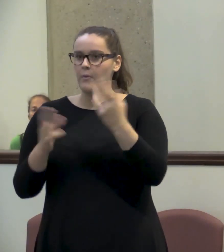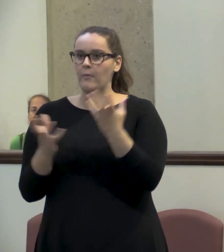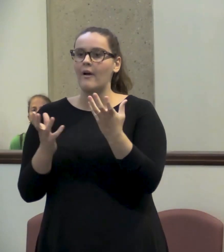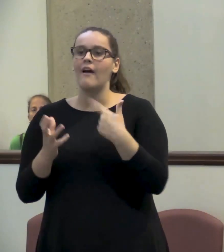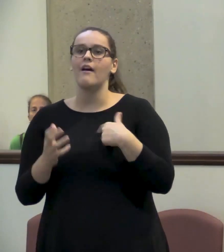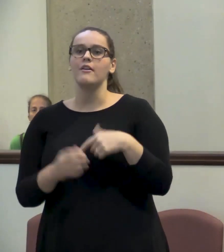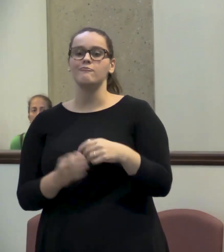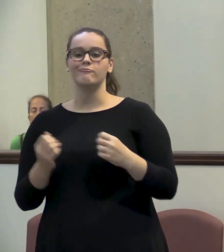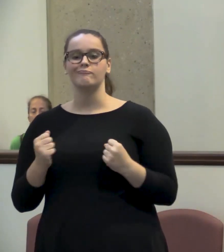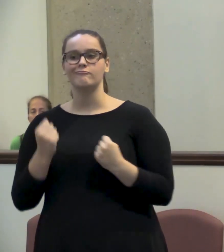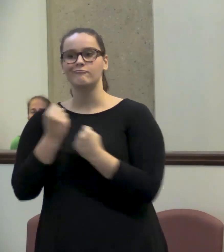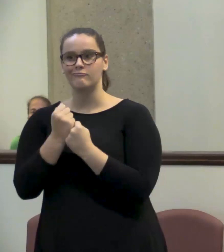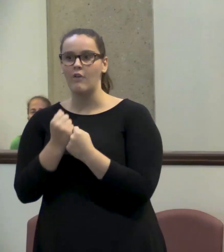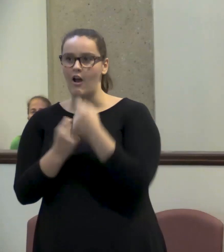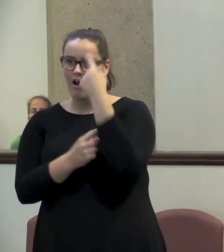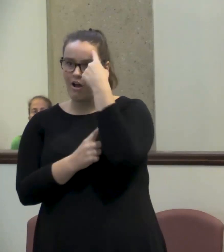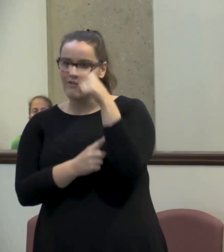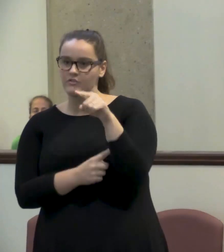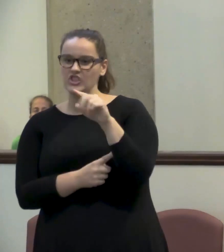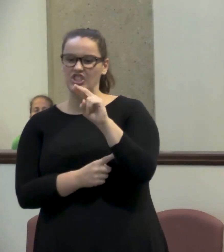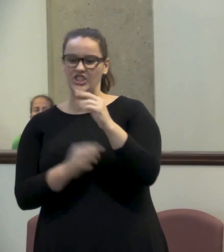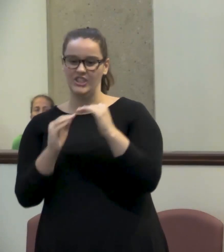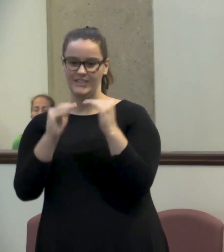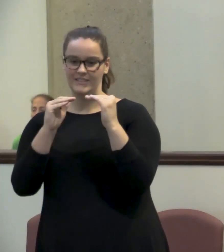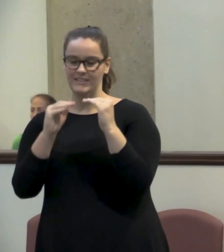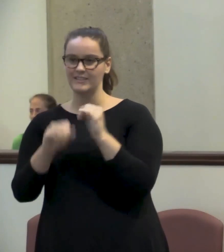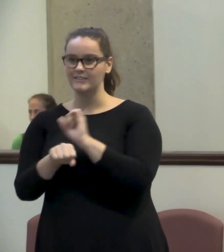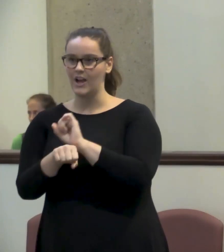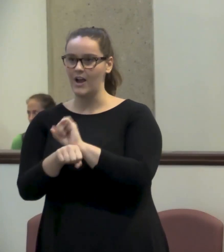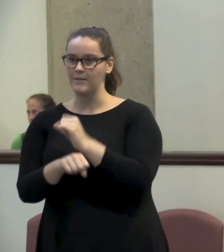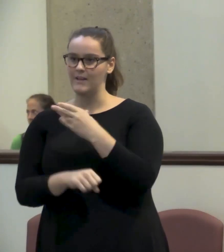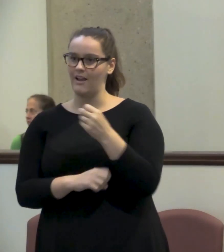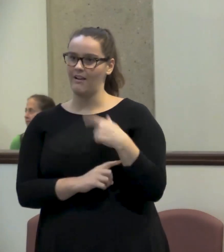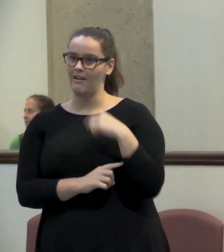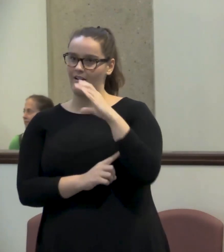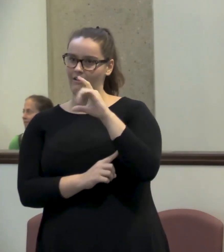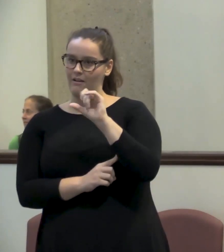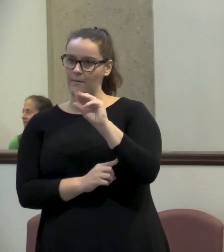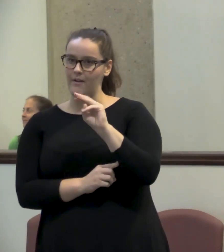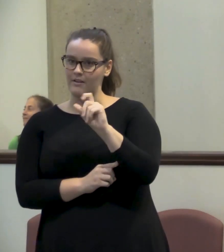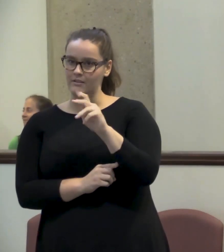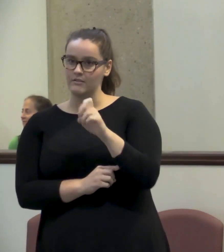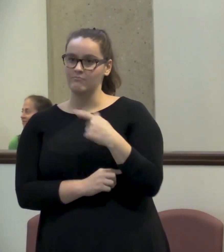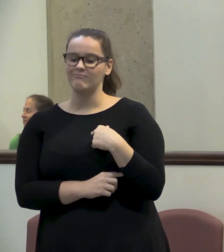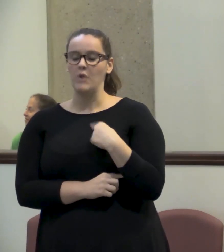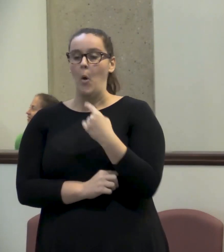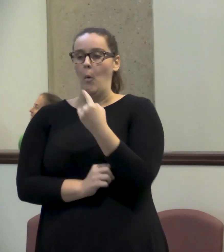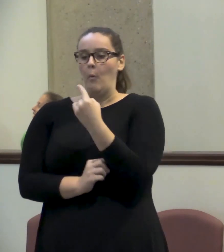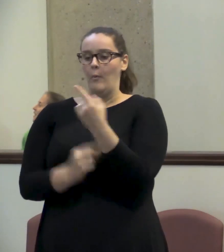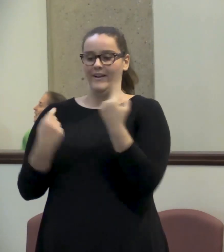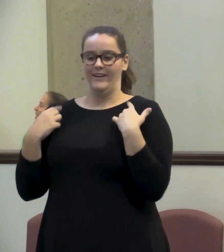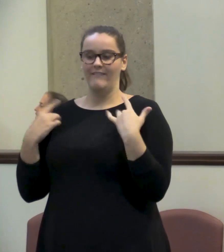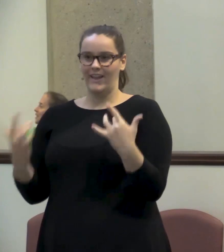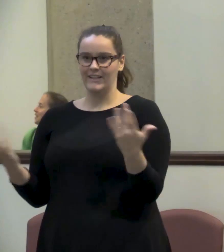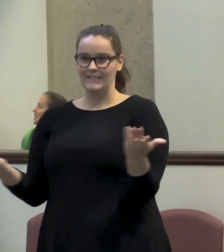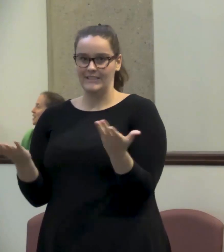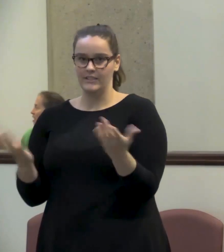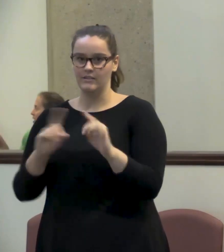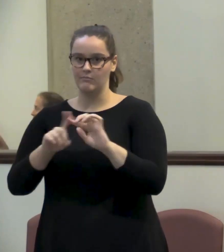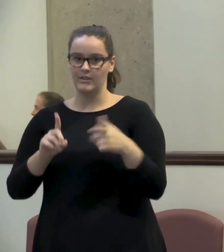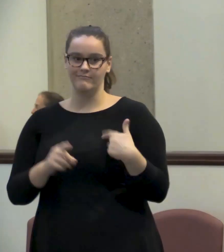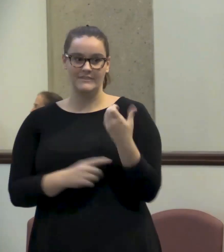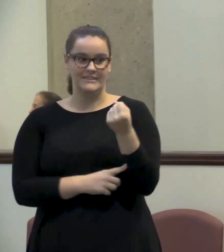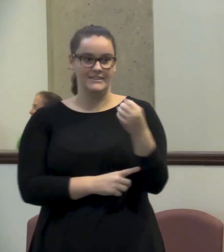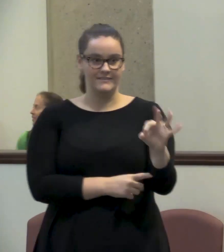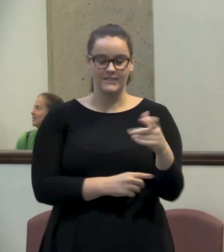and Justice. We are one of hundreds of events taking place all over the world over this weekend, from San Francisco to